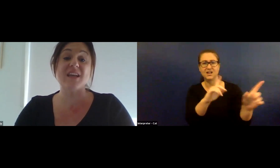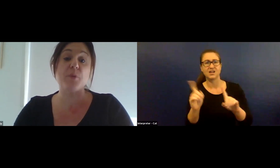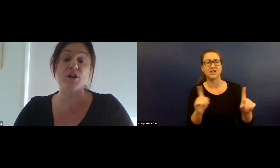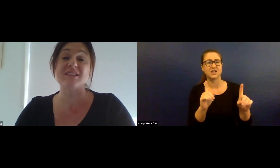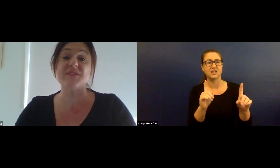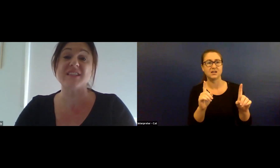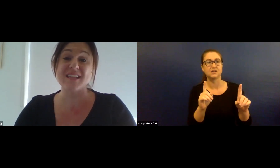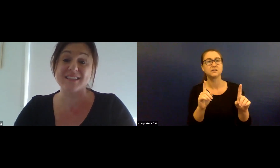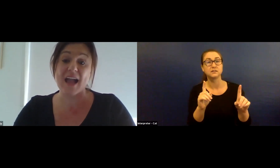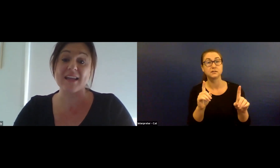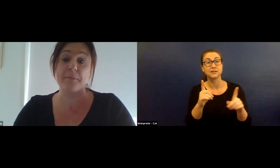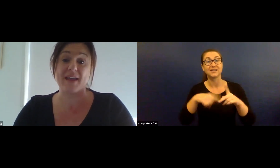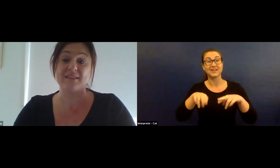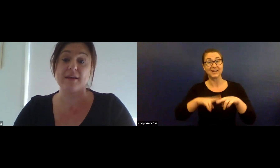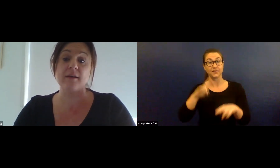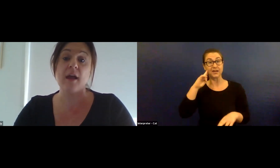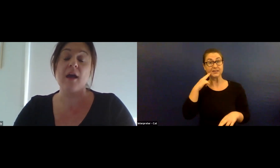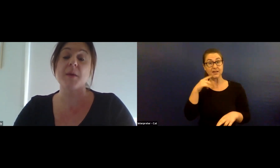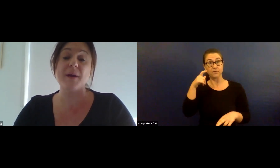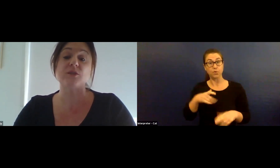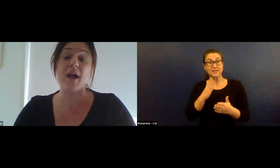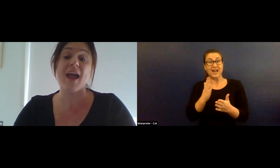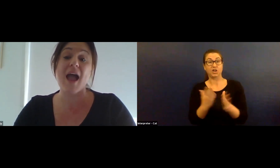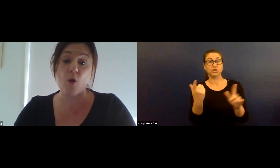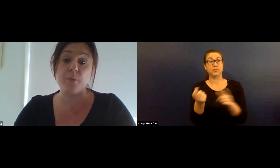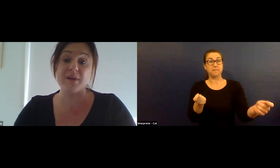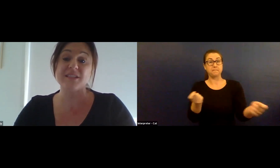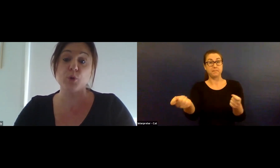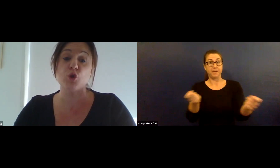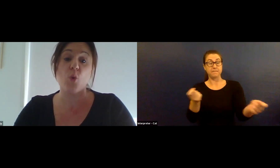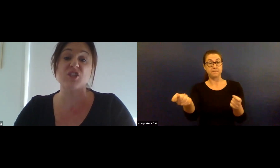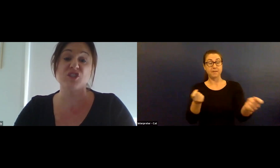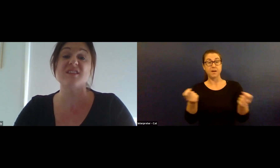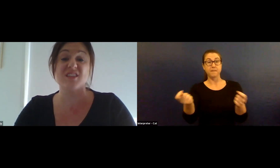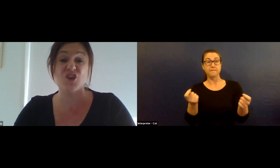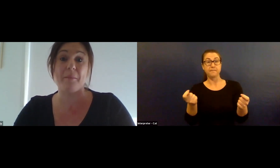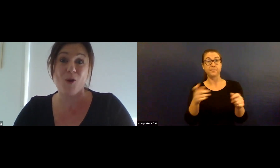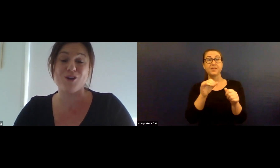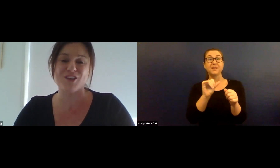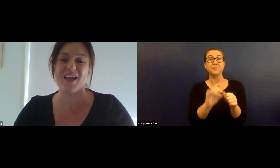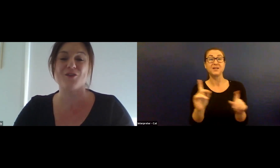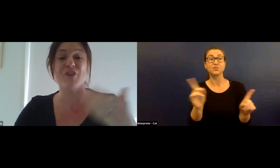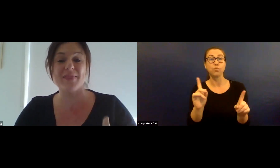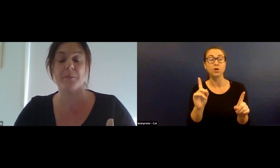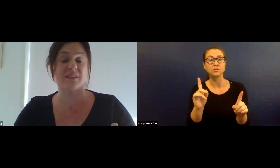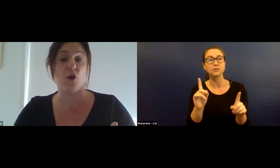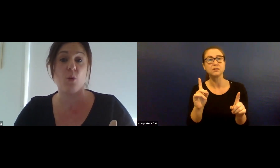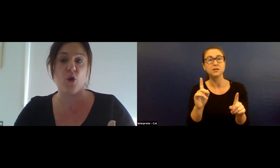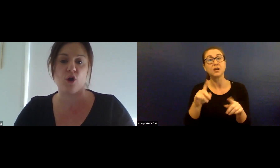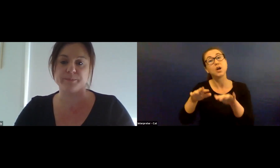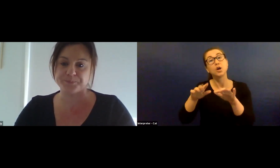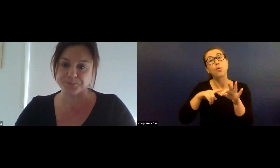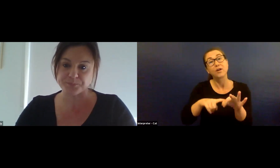If a deaf person is facilitating the meeting, the best way to help is to put your questions in the chat box so they can read them as they